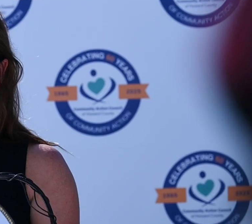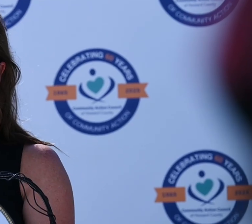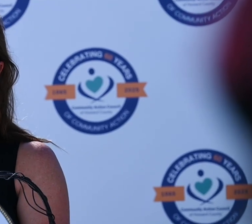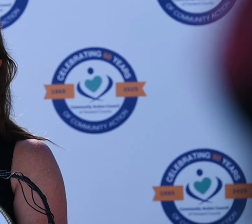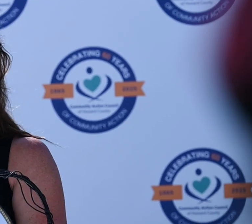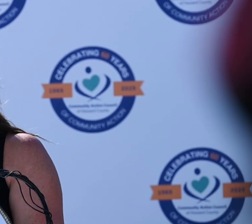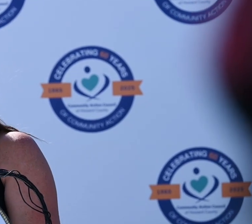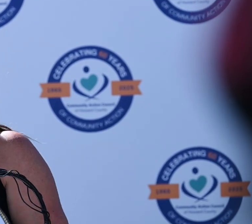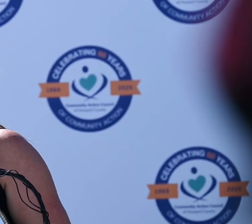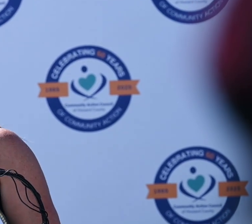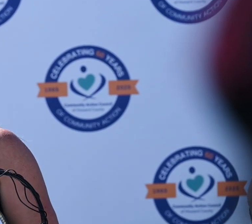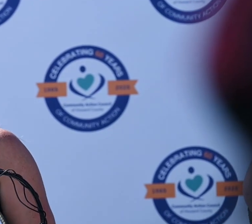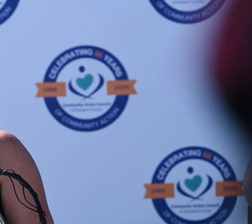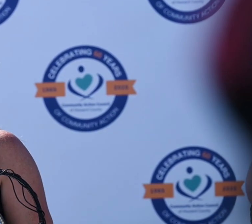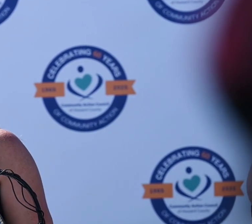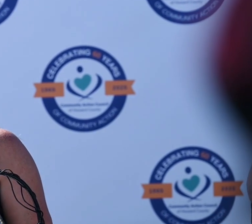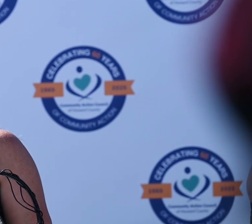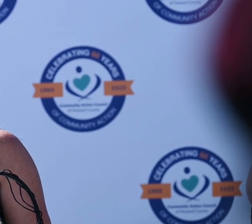Campus. Thank you.